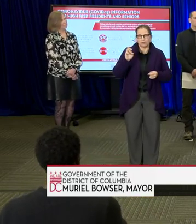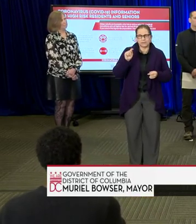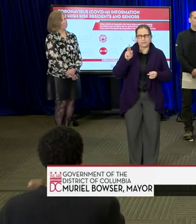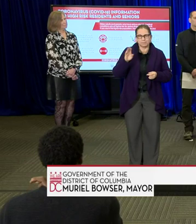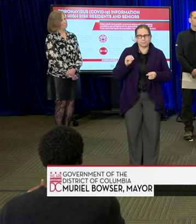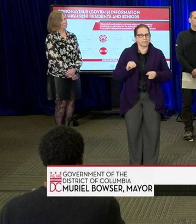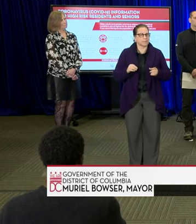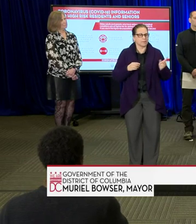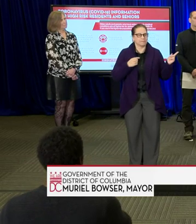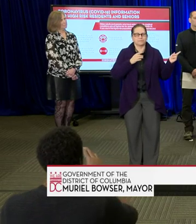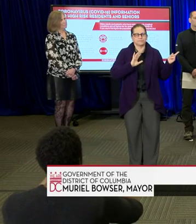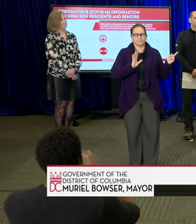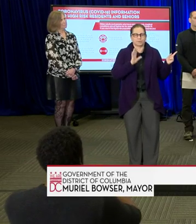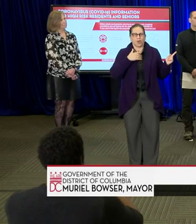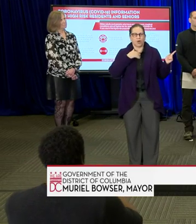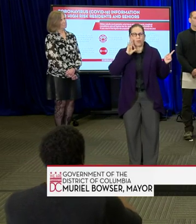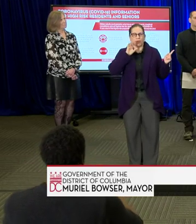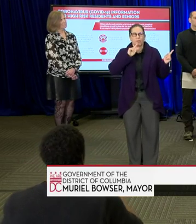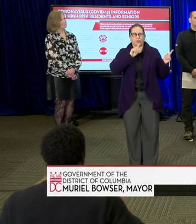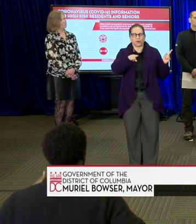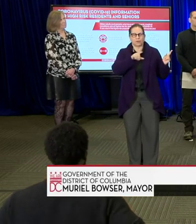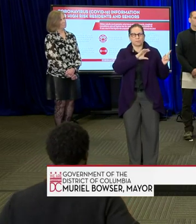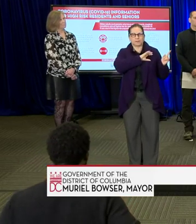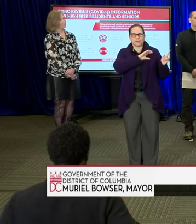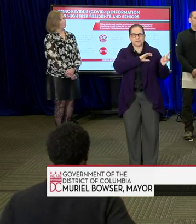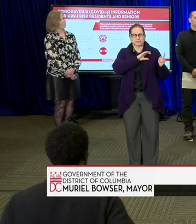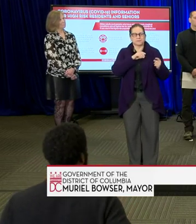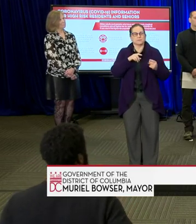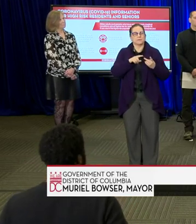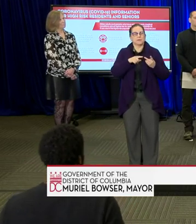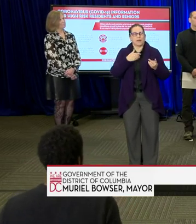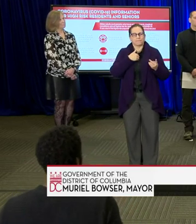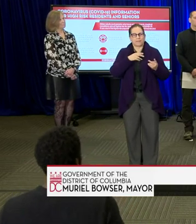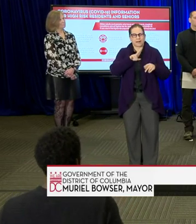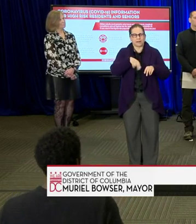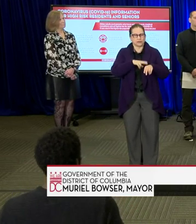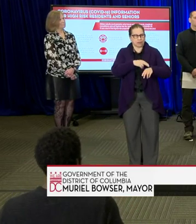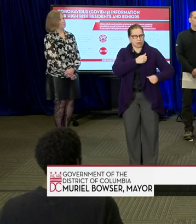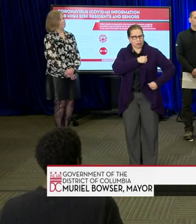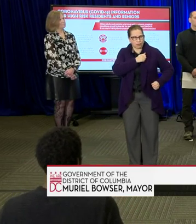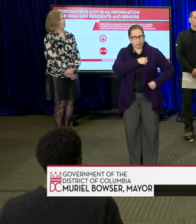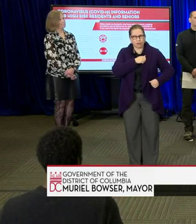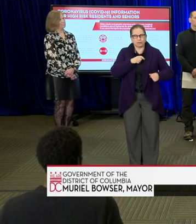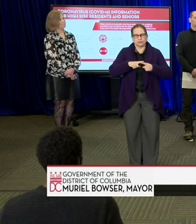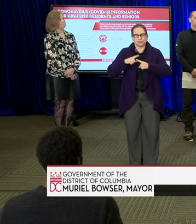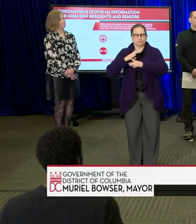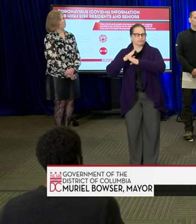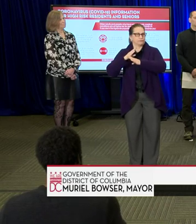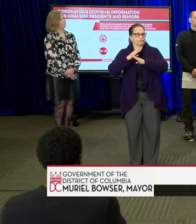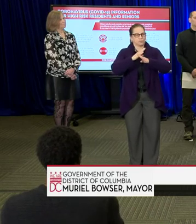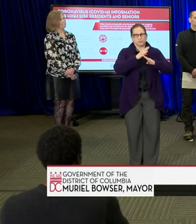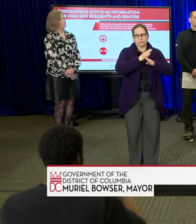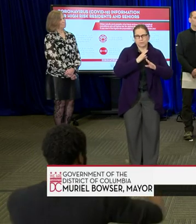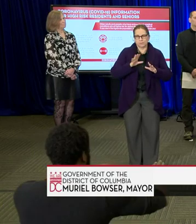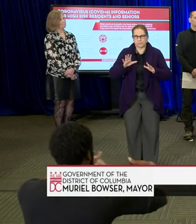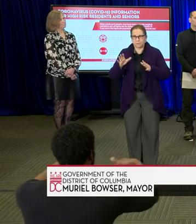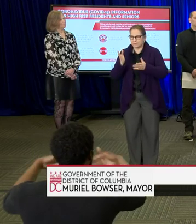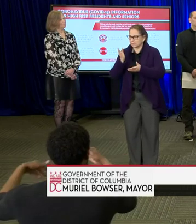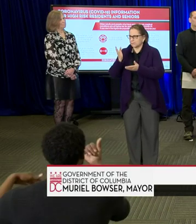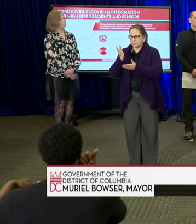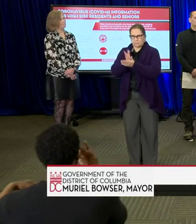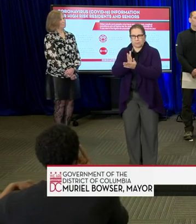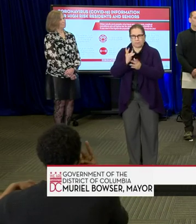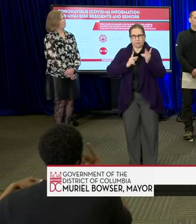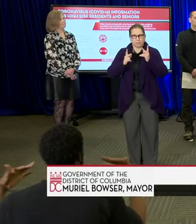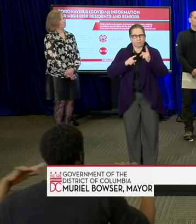park rangers and other DC personnel that we still have to help move along crowds if